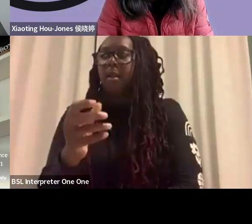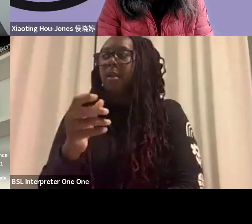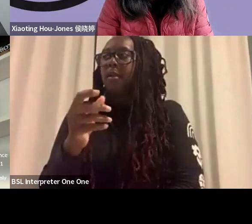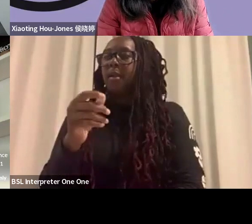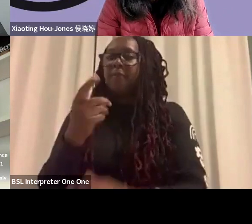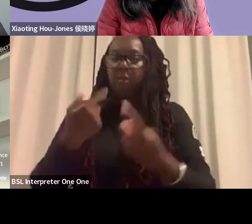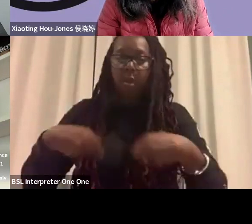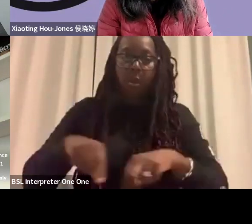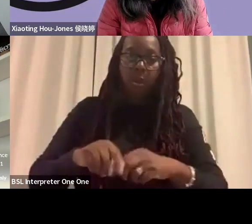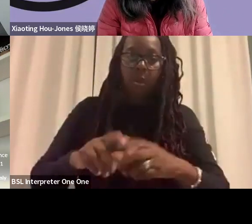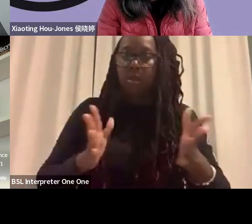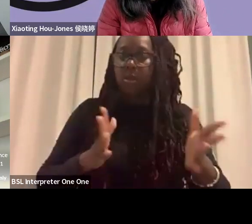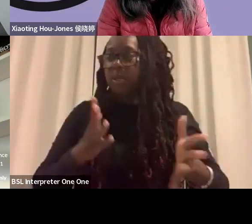our